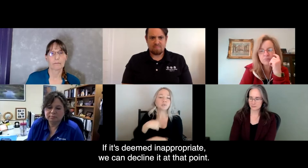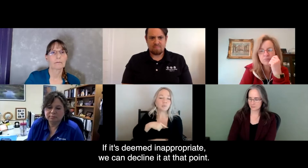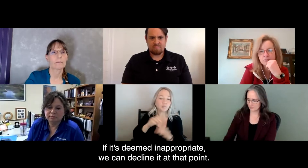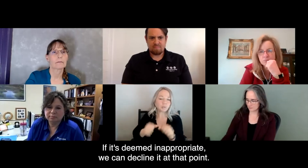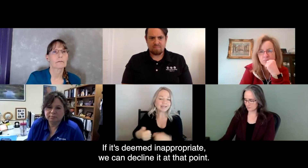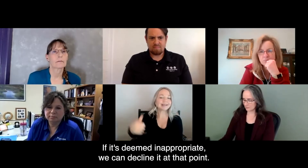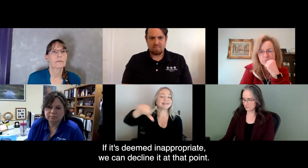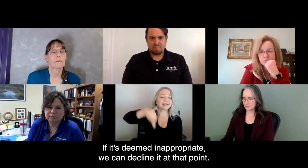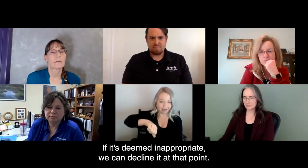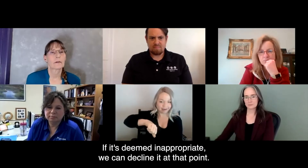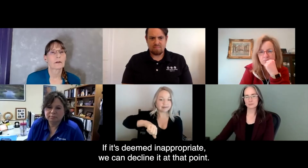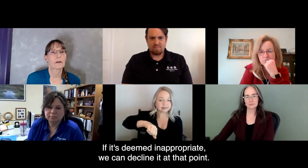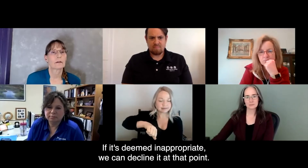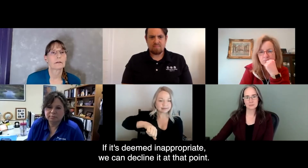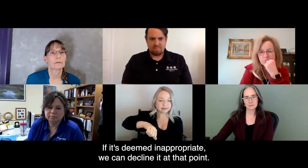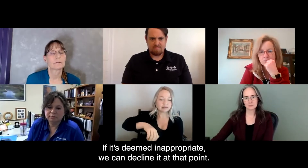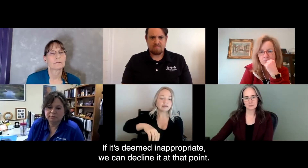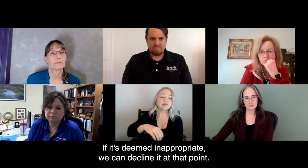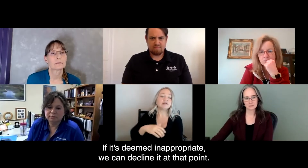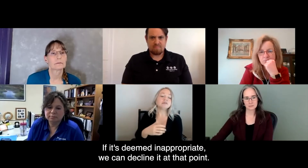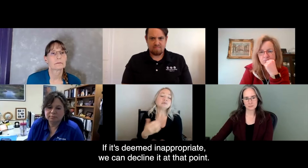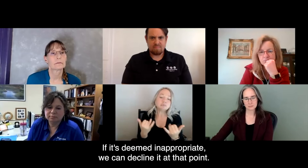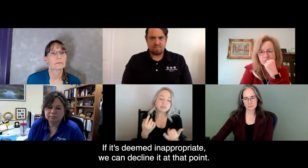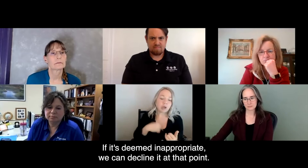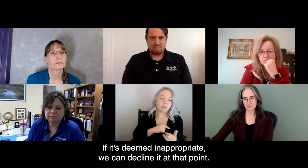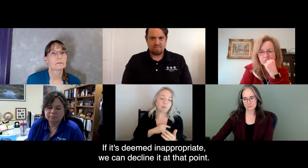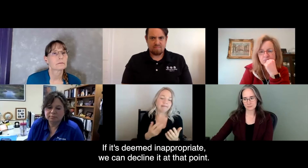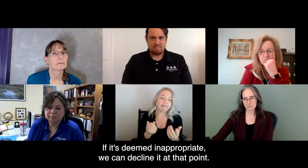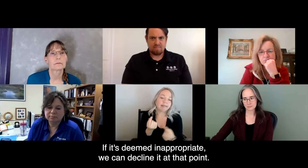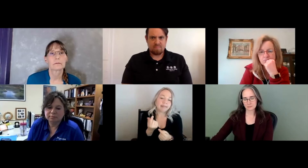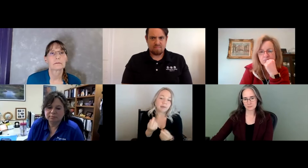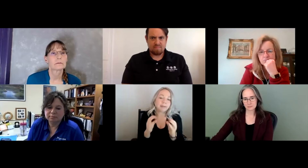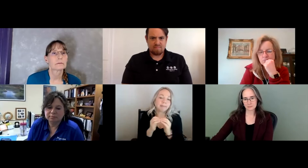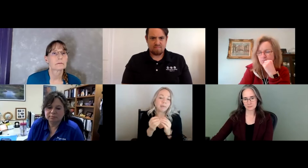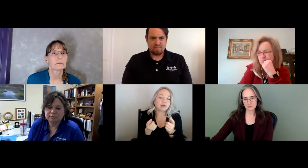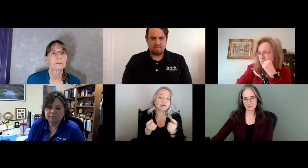If it's deemed inappropriate, we can decline it at that point.